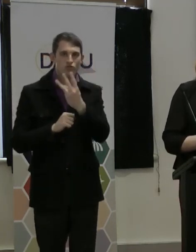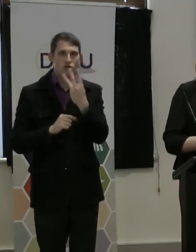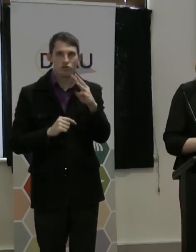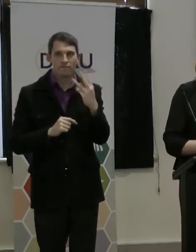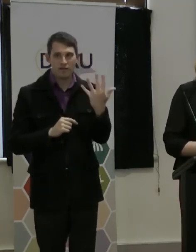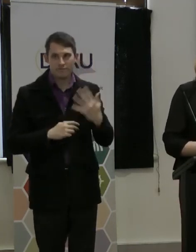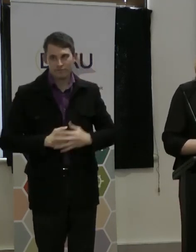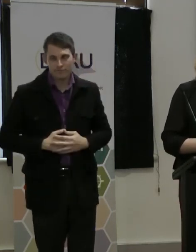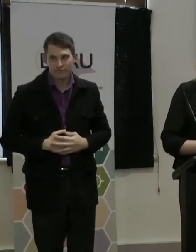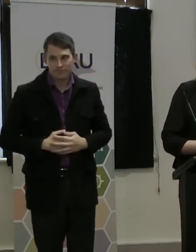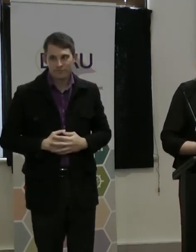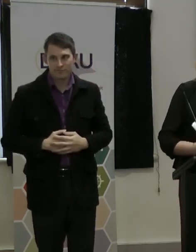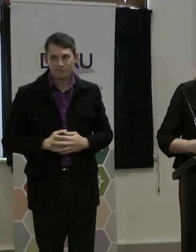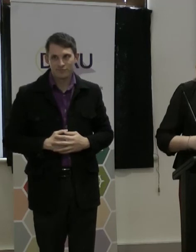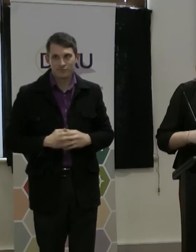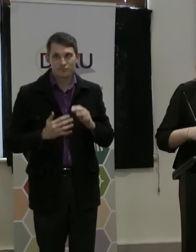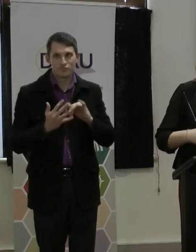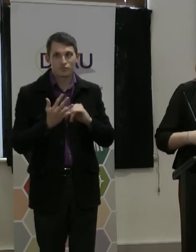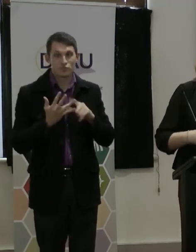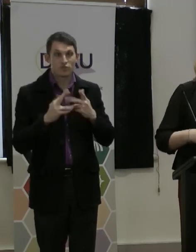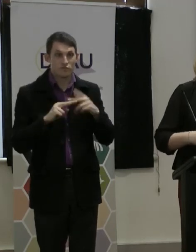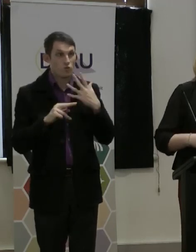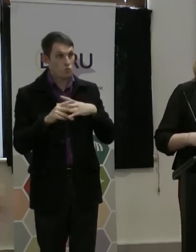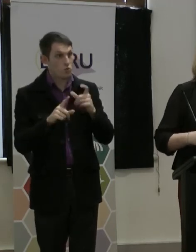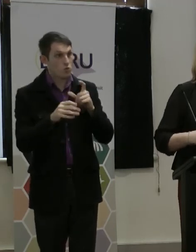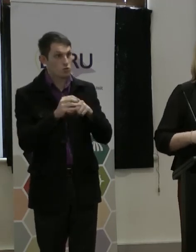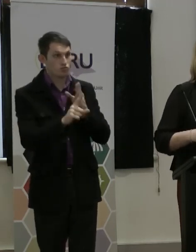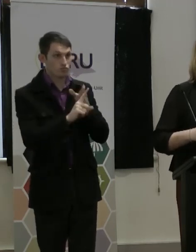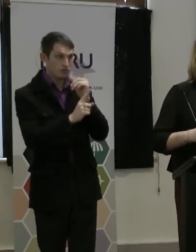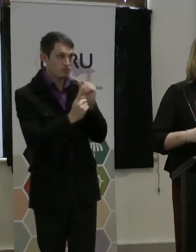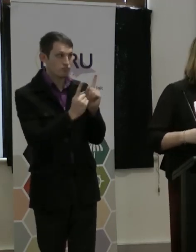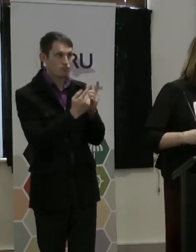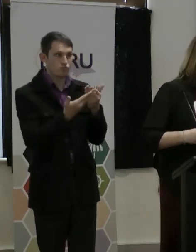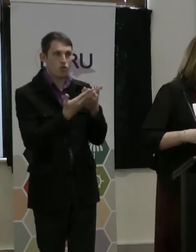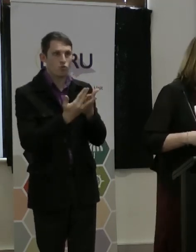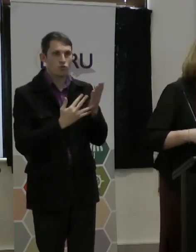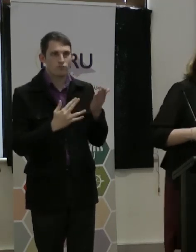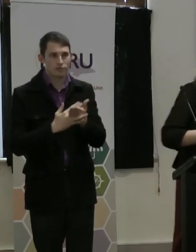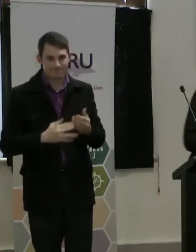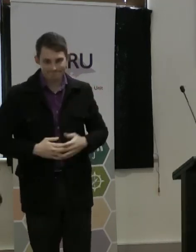3:35. So if you want to see Rachel, feel free. Yep, Thank you. please do.